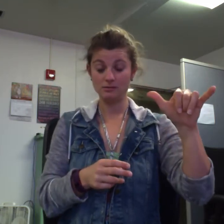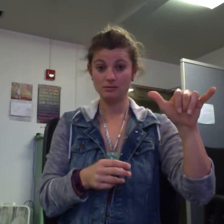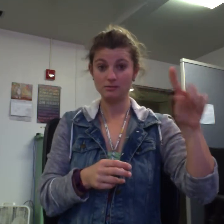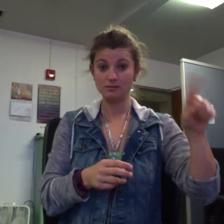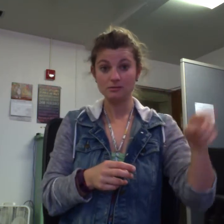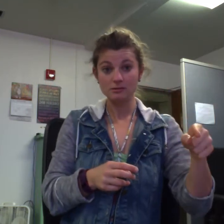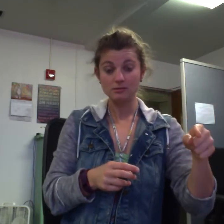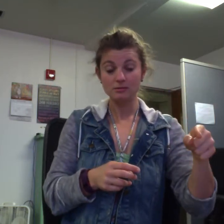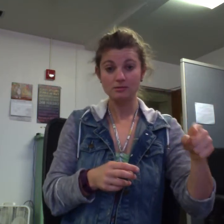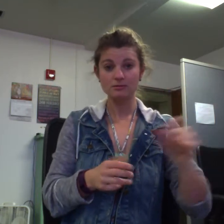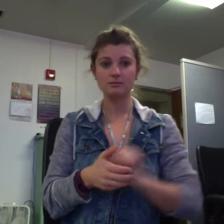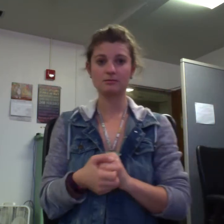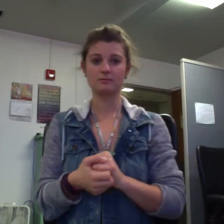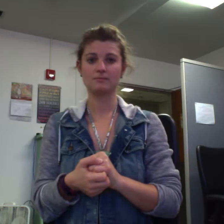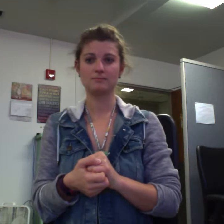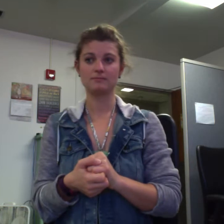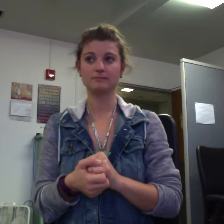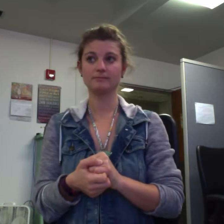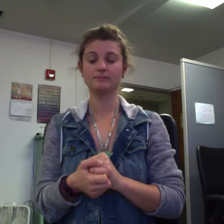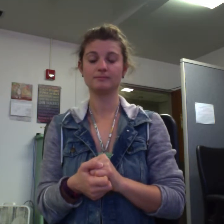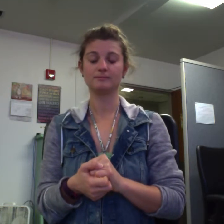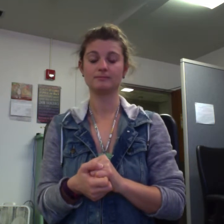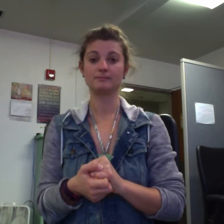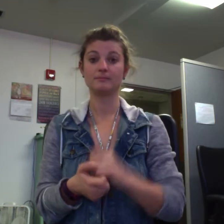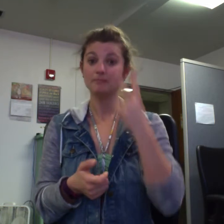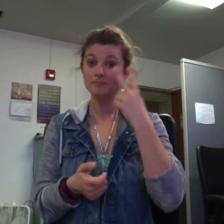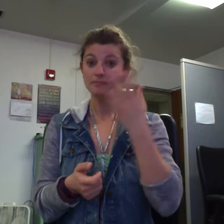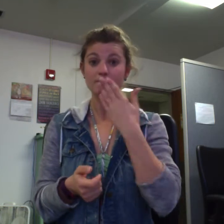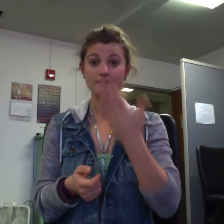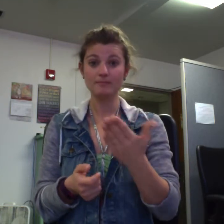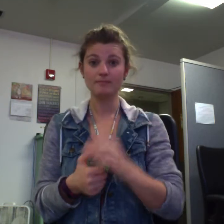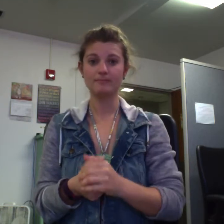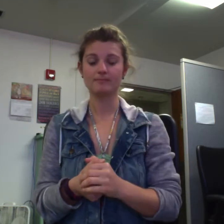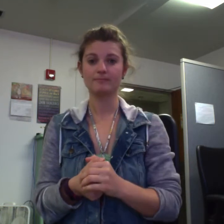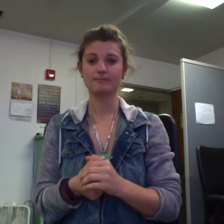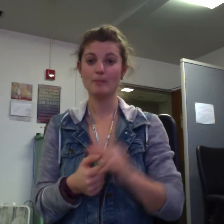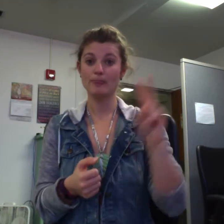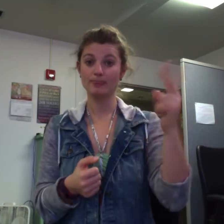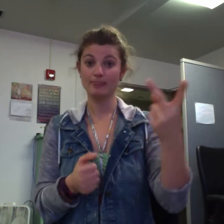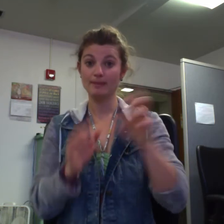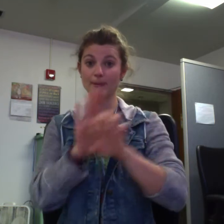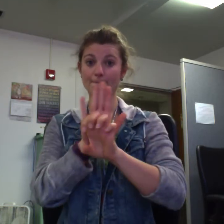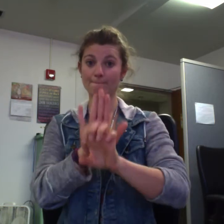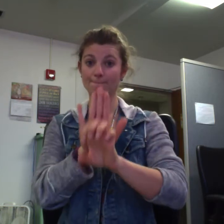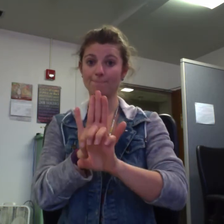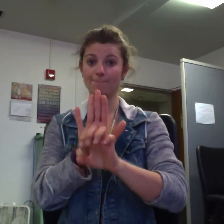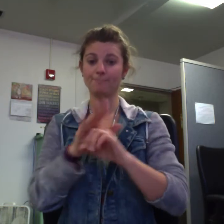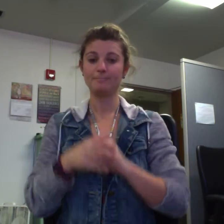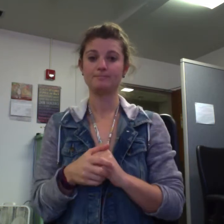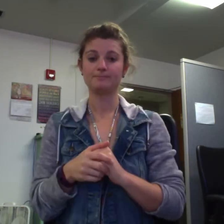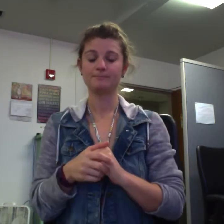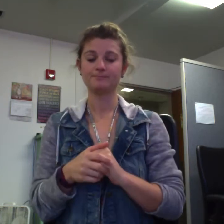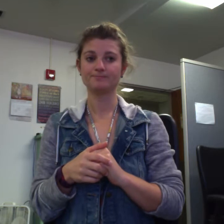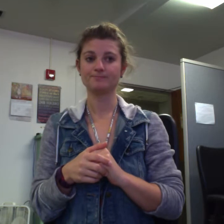new chunk. Looking pretty good. Let's look at our second example. Unfortunately, here a comma does not separate the new